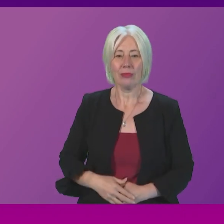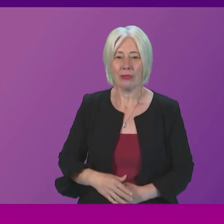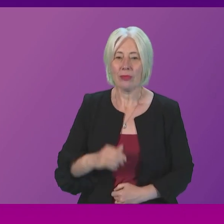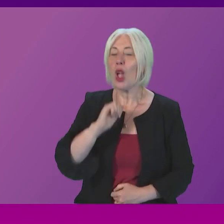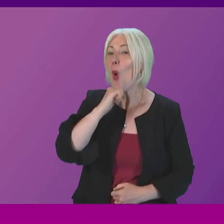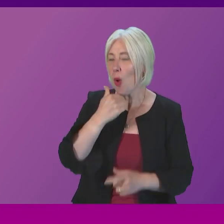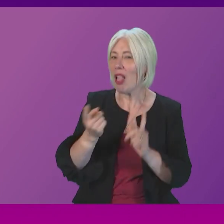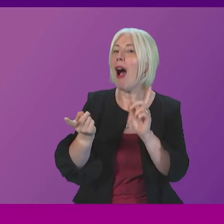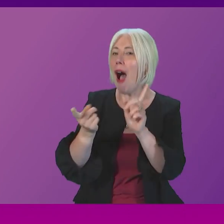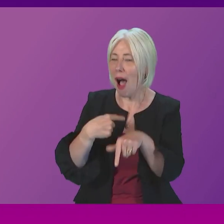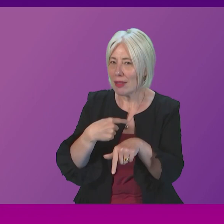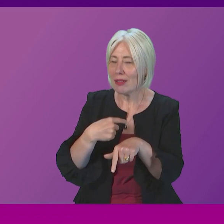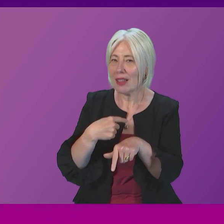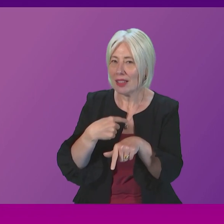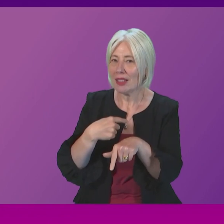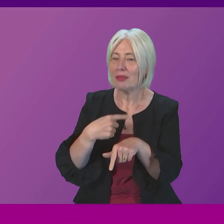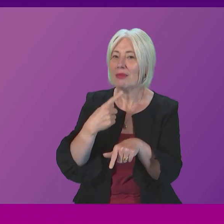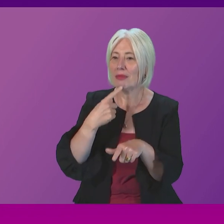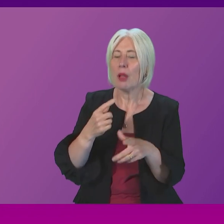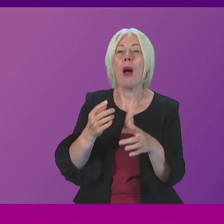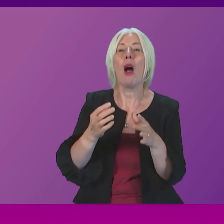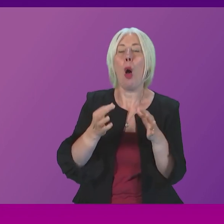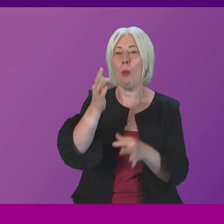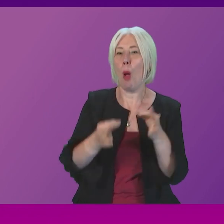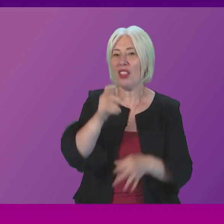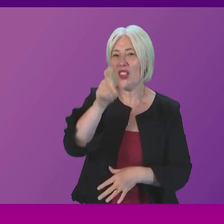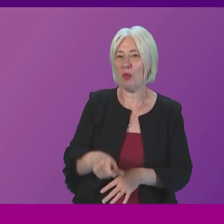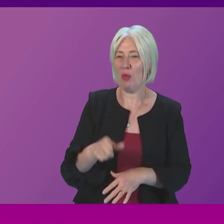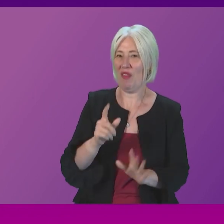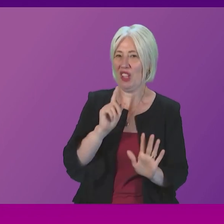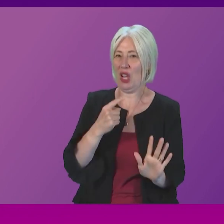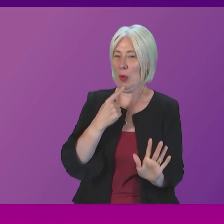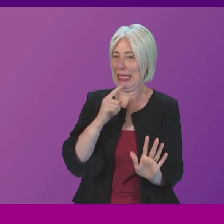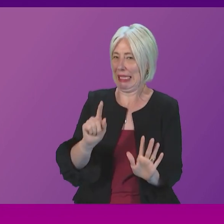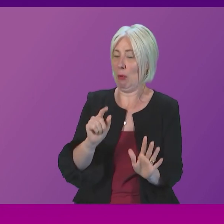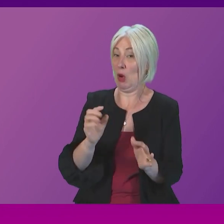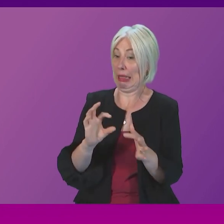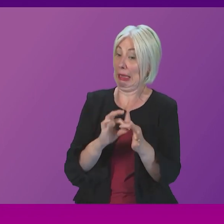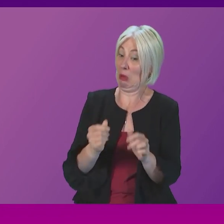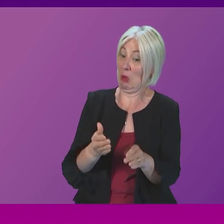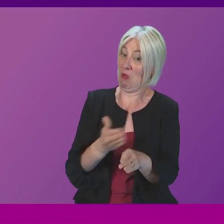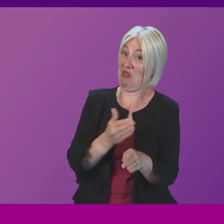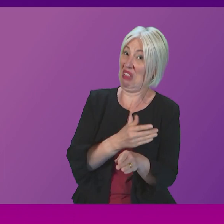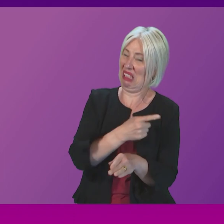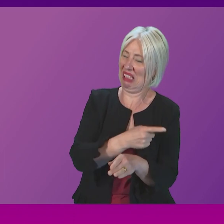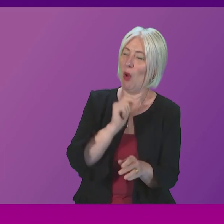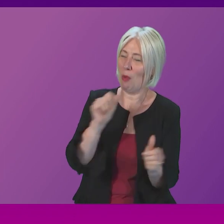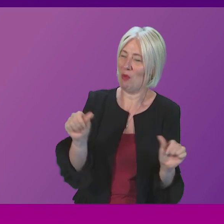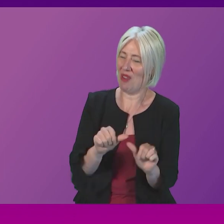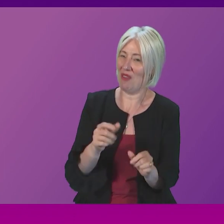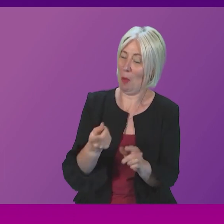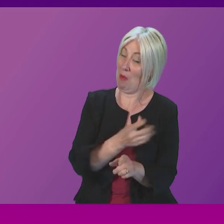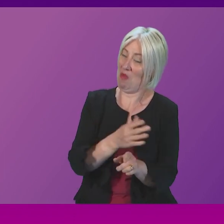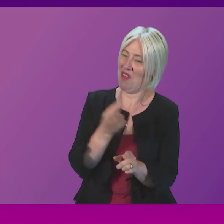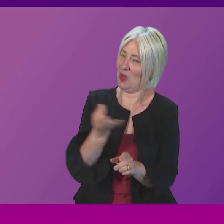but I'm actually going to apply politicians' privilege to say a couple of words on the previous. So, and I will be brief.